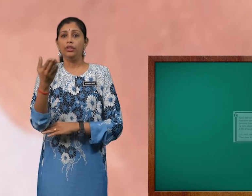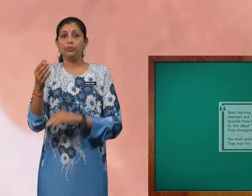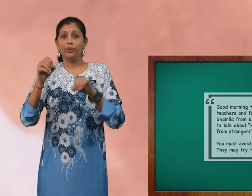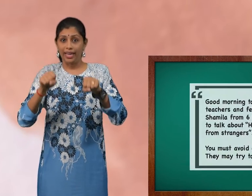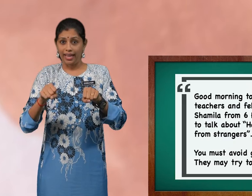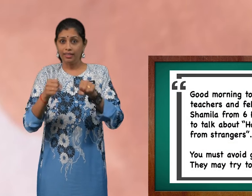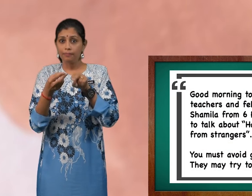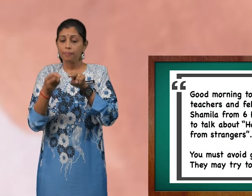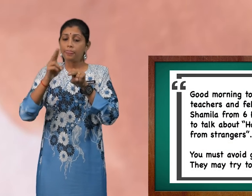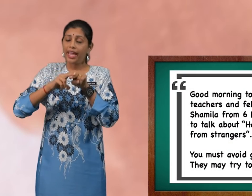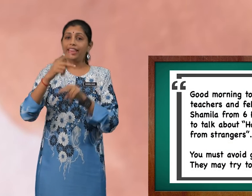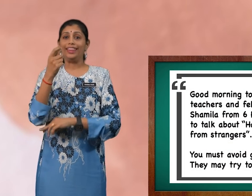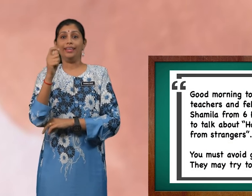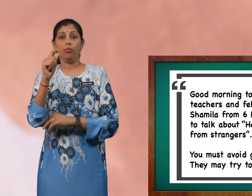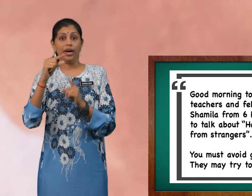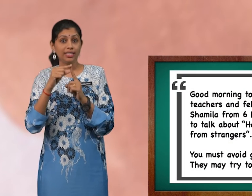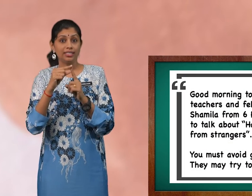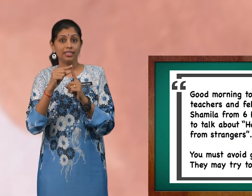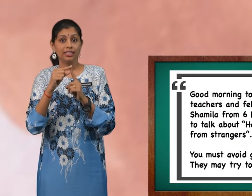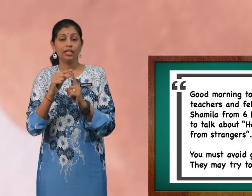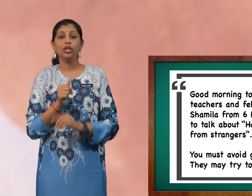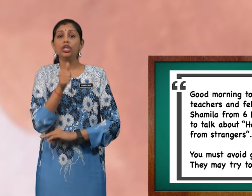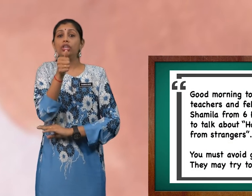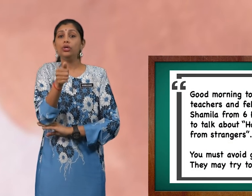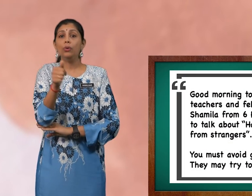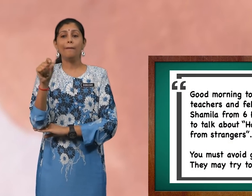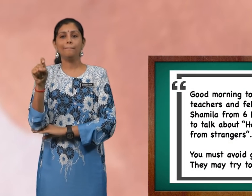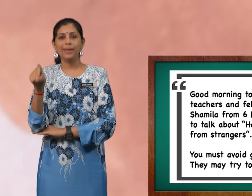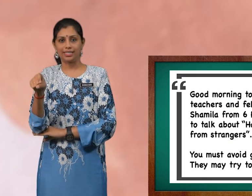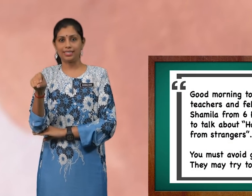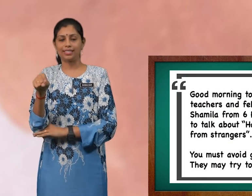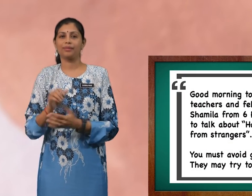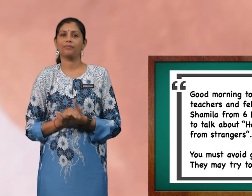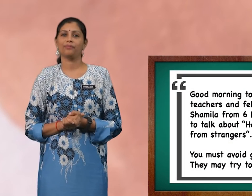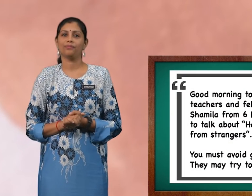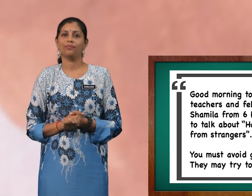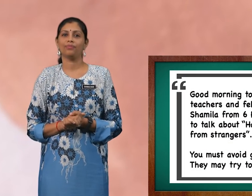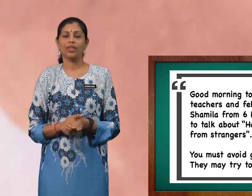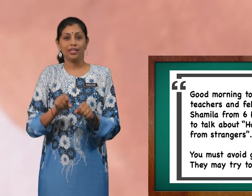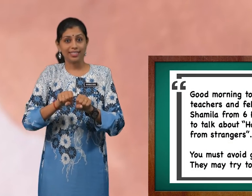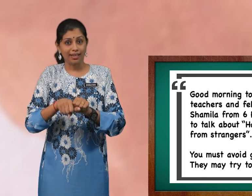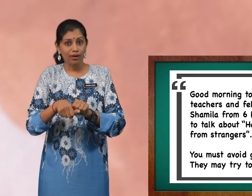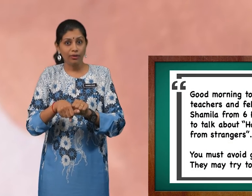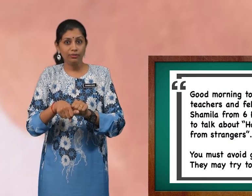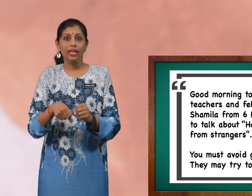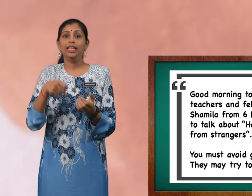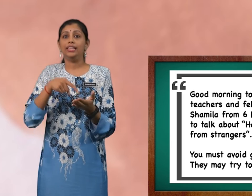You can add the word you must. So, This